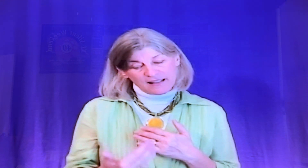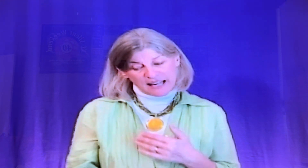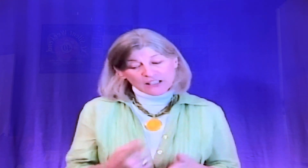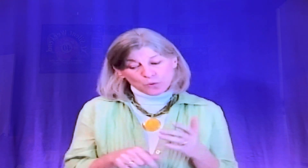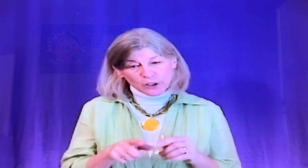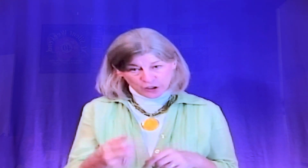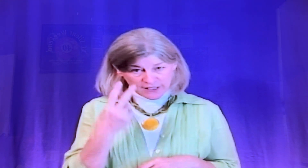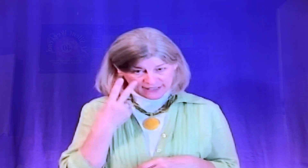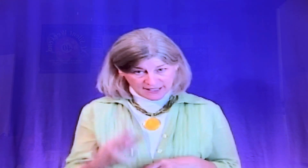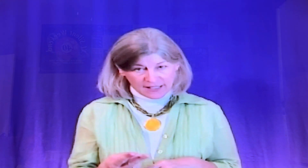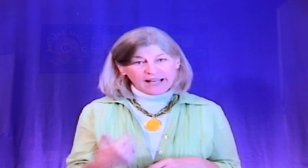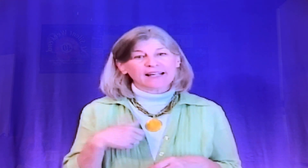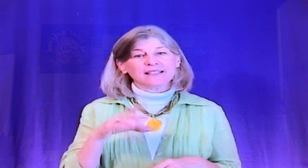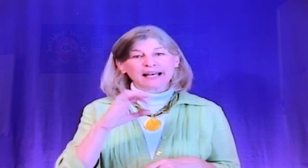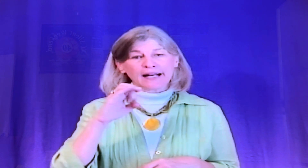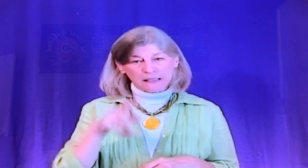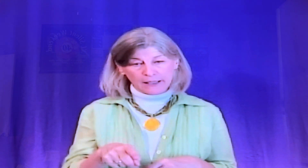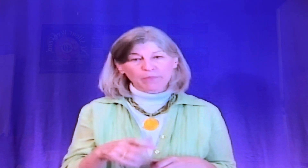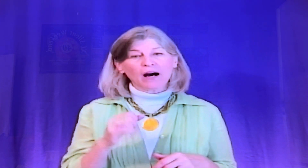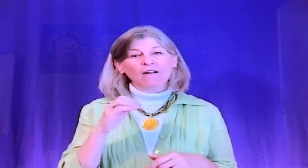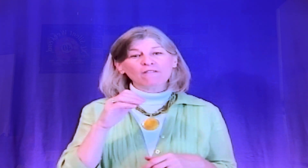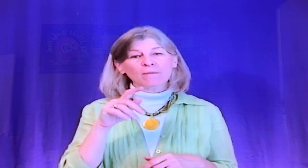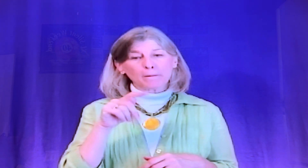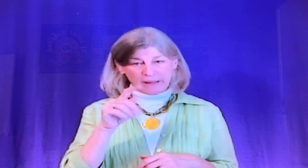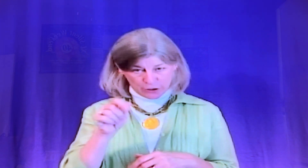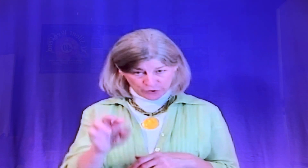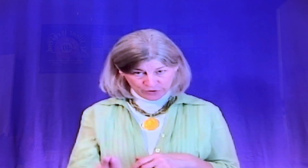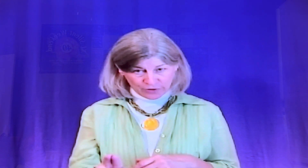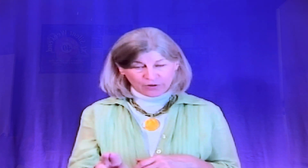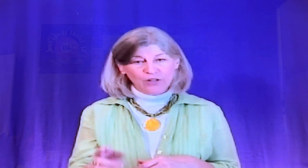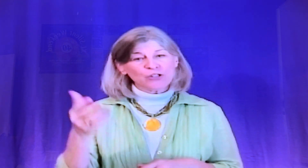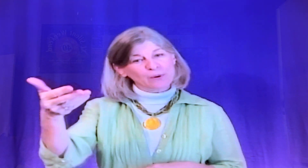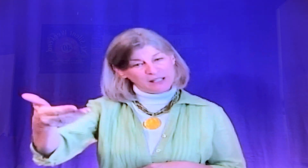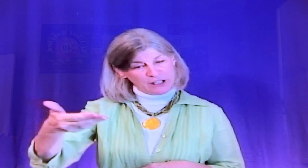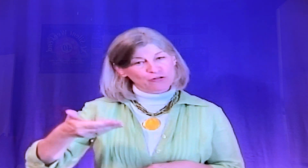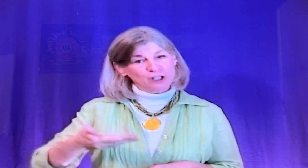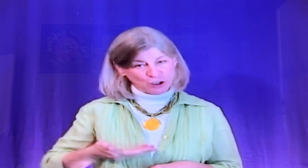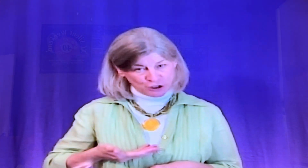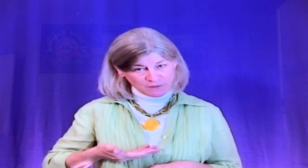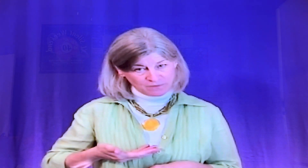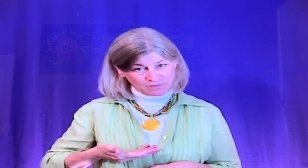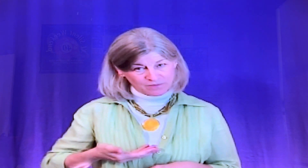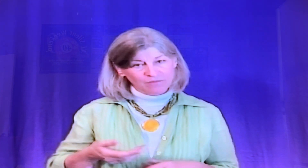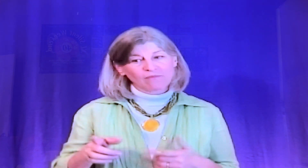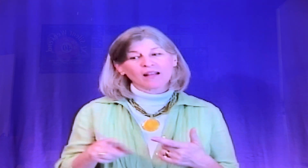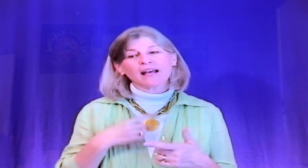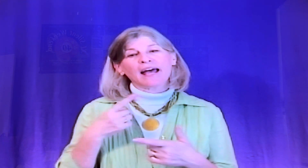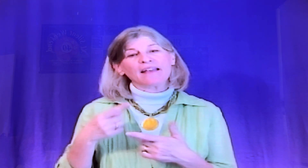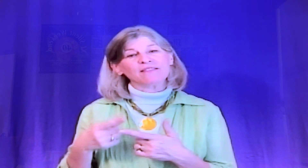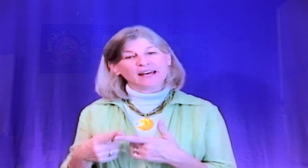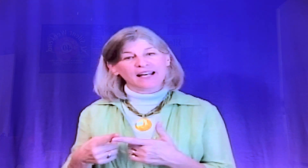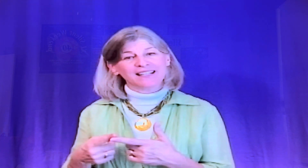Next, what you're going to see is a clip of Peter doing an introduction, and then a